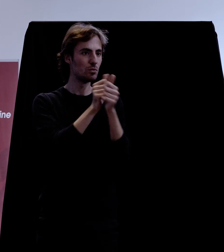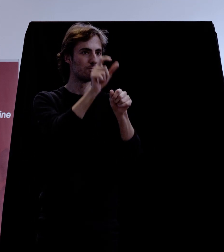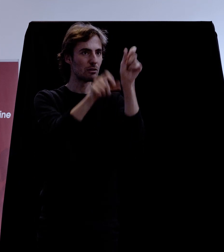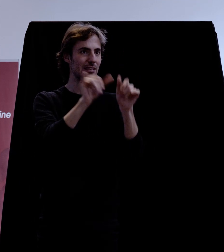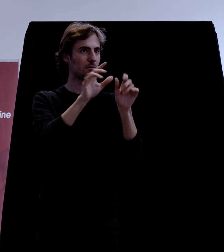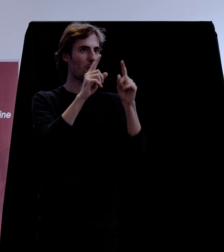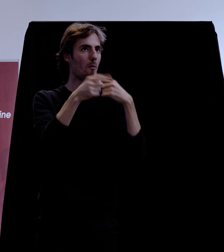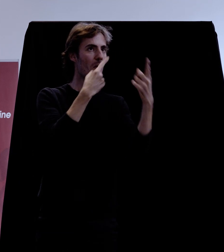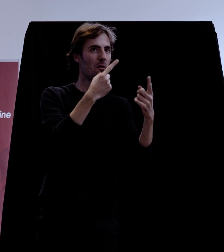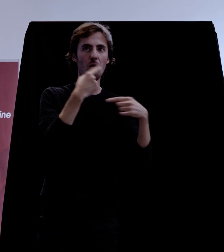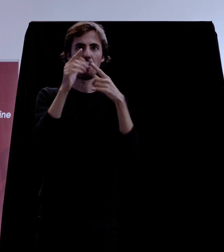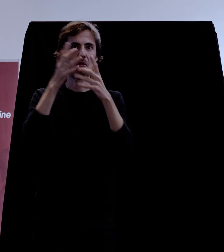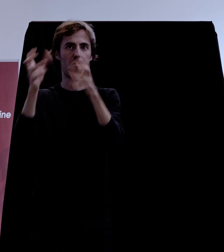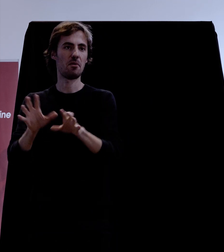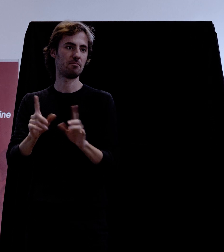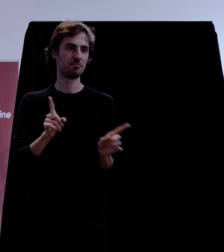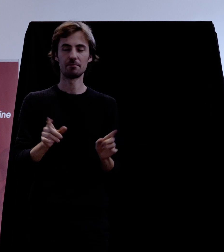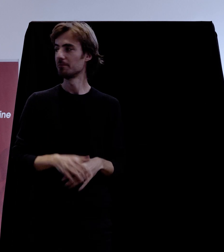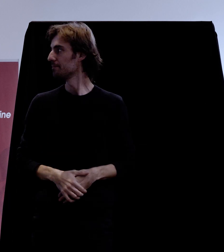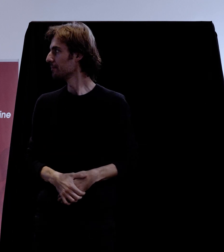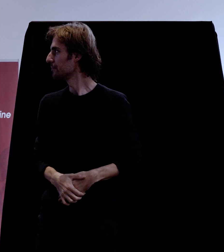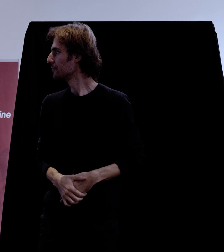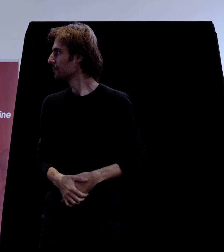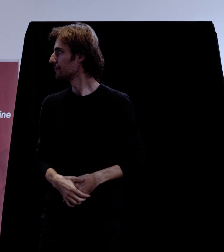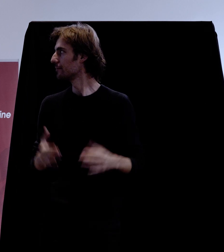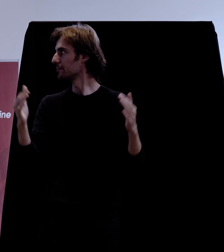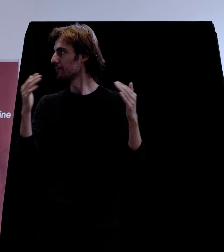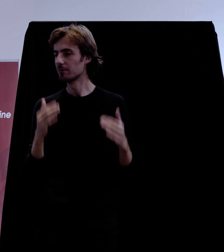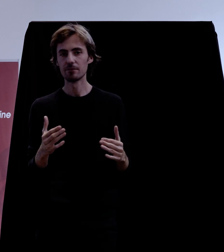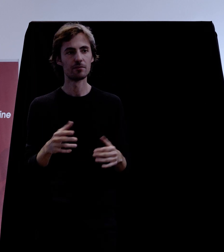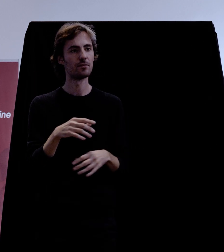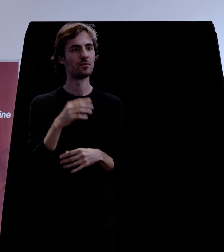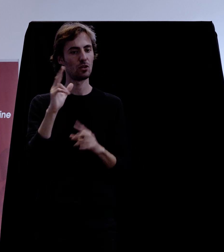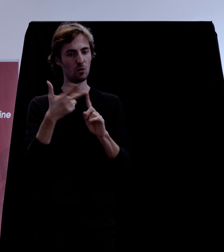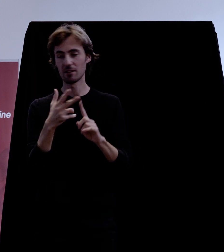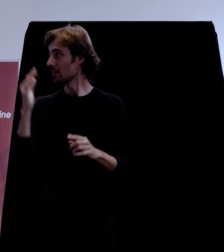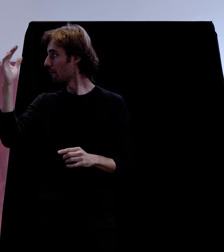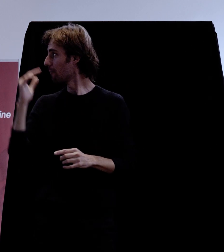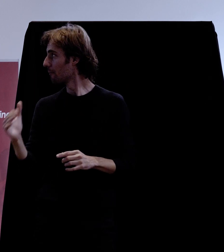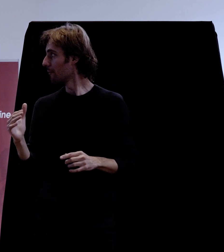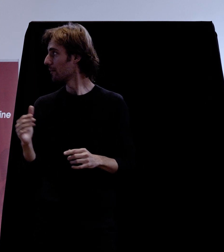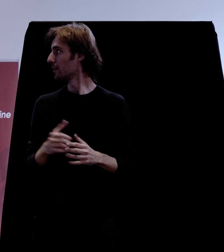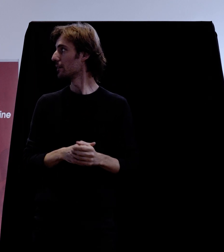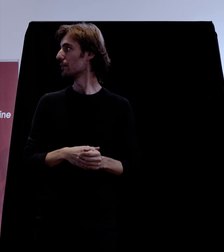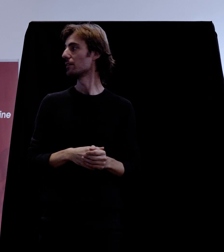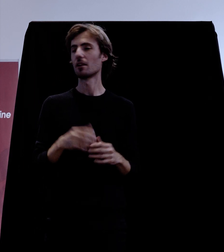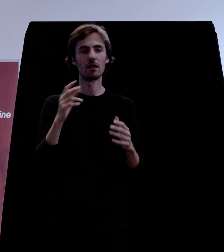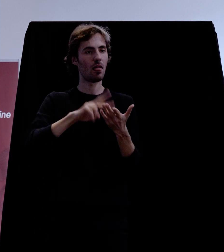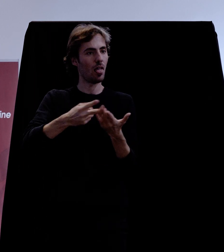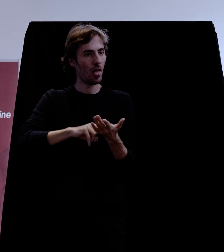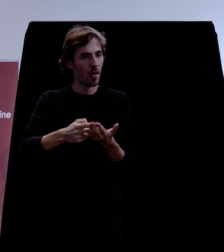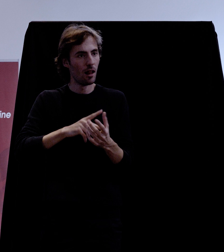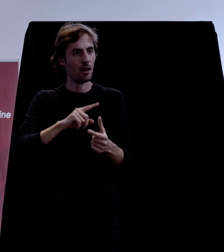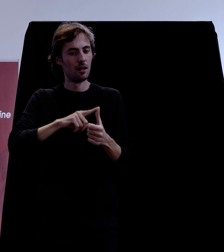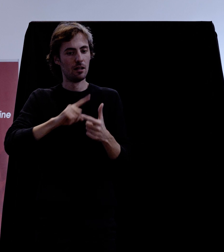problems, um, attachment to specific objects. Again, self-injurious behavior, especially head